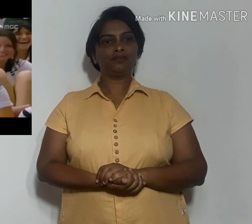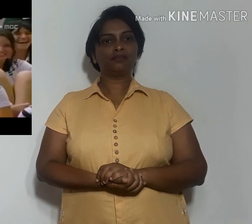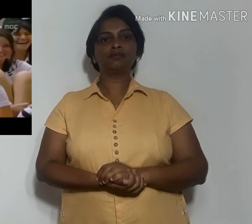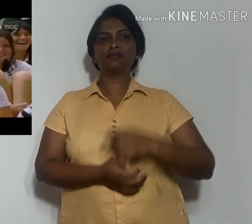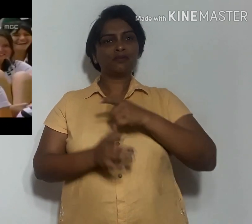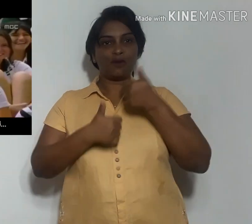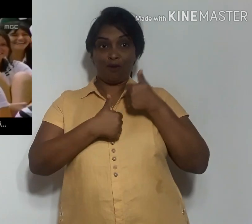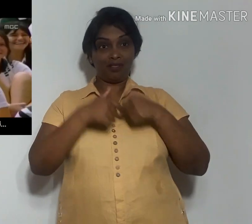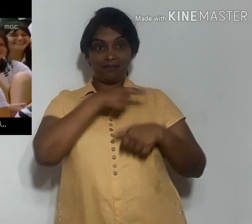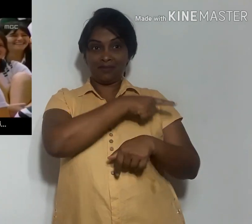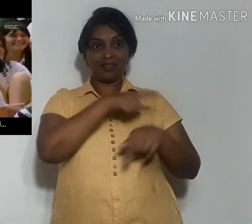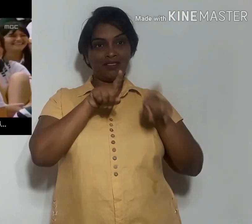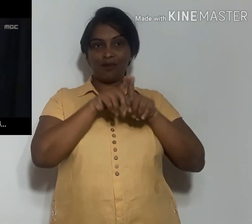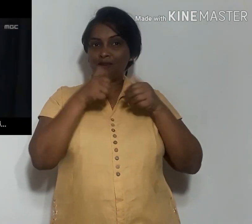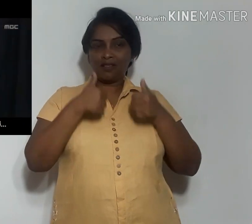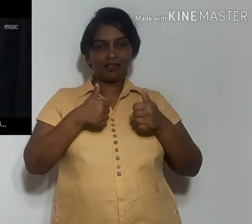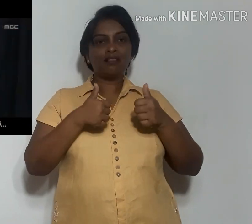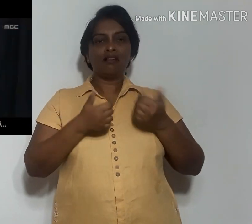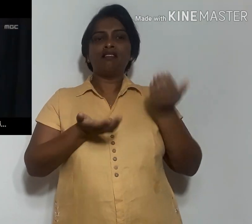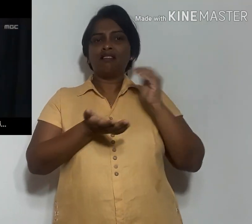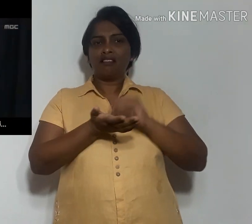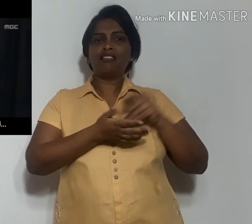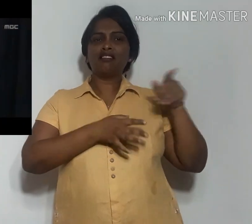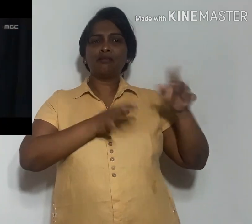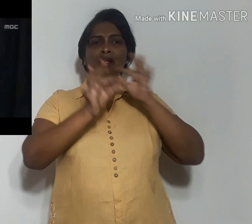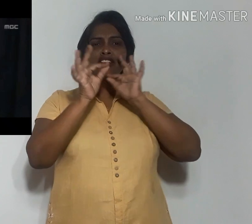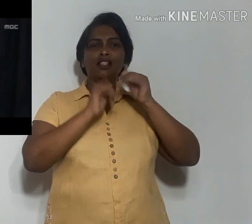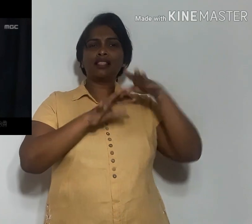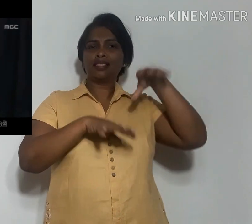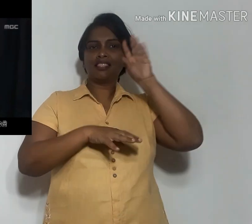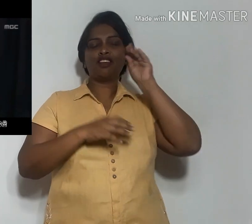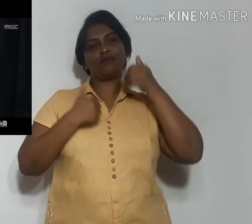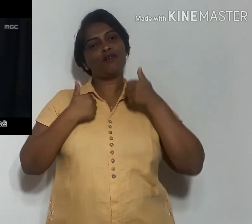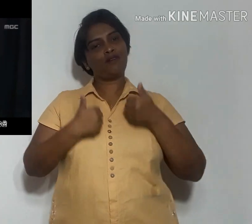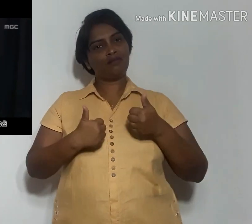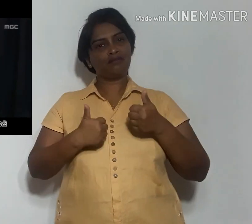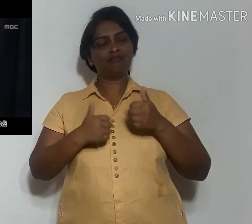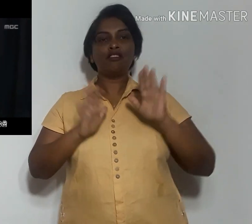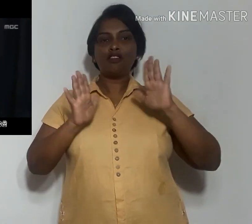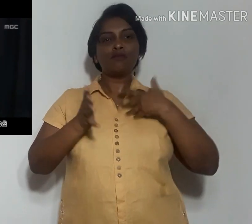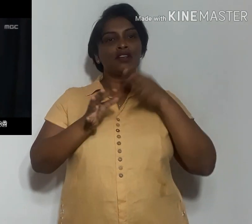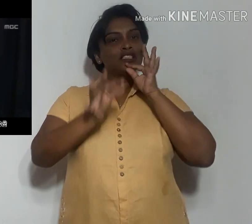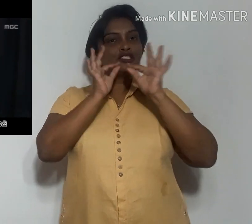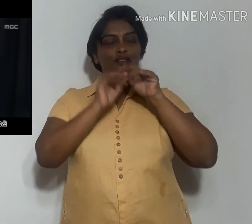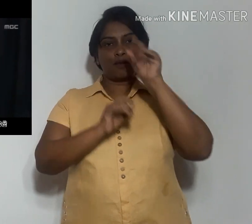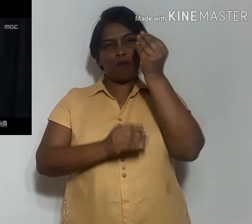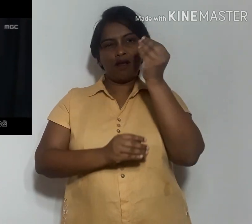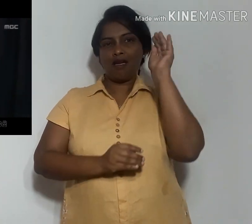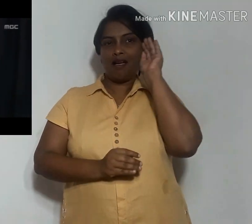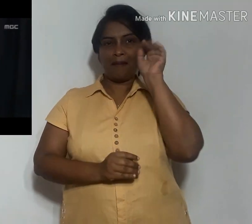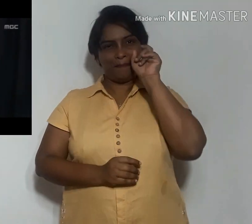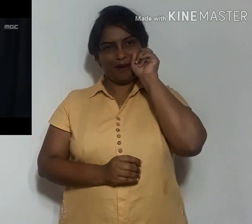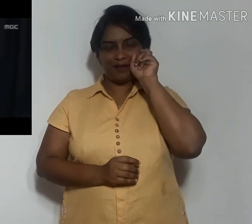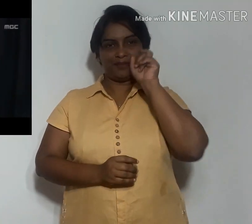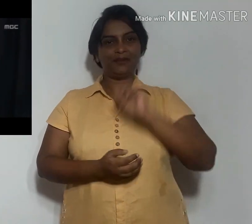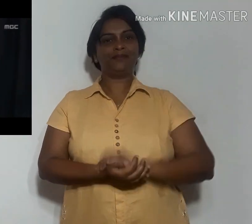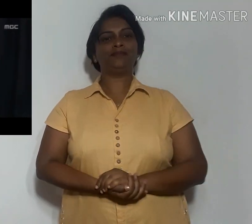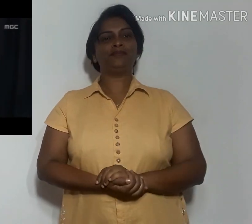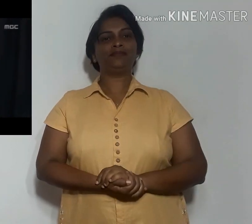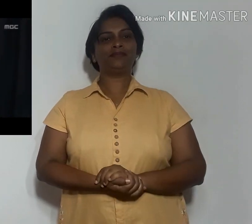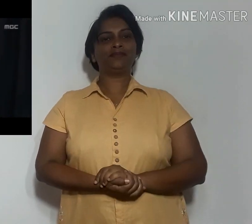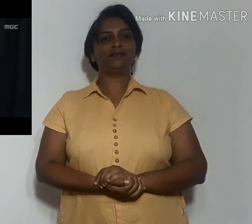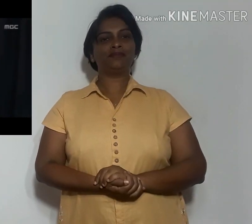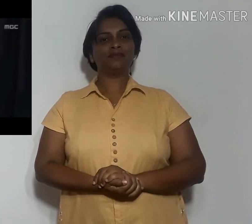you like that? That would be really cool if I could get this and get some techno going. Like, here we go.